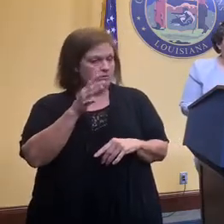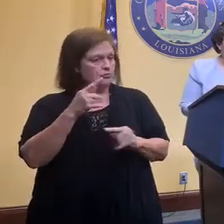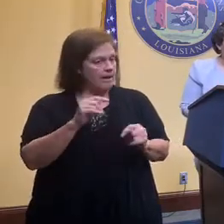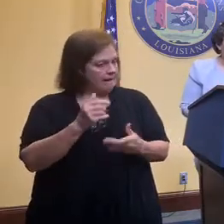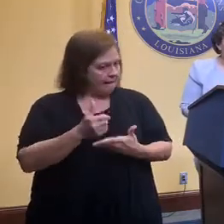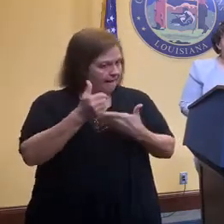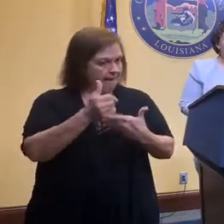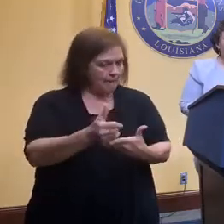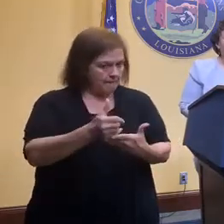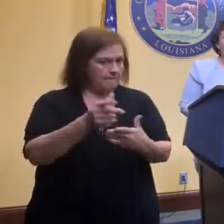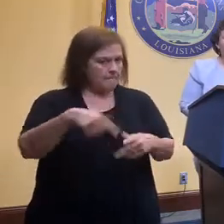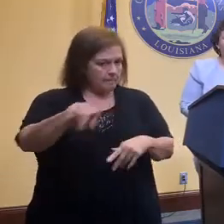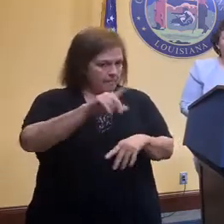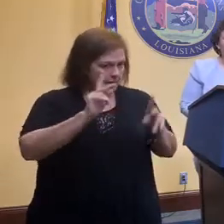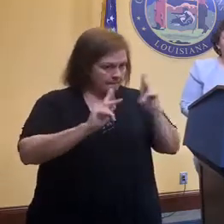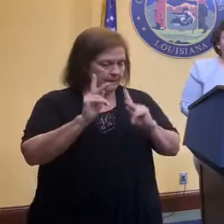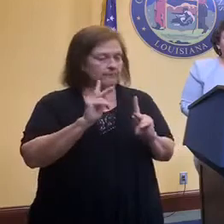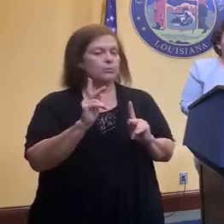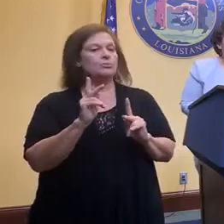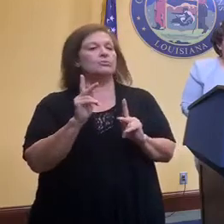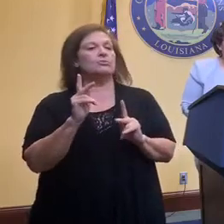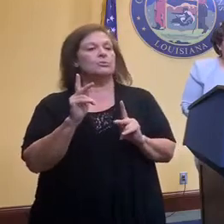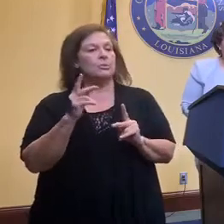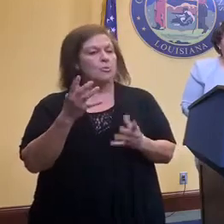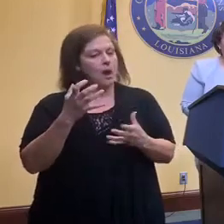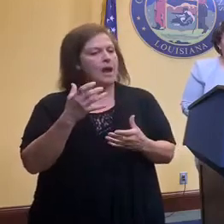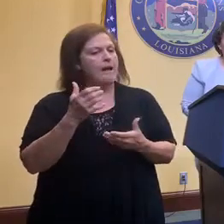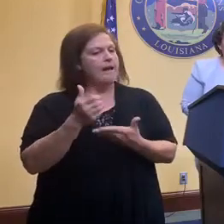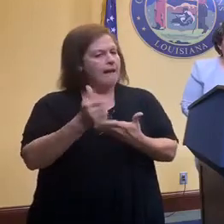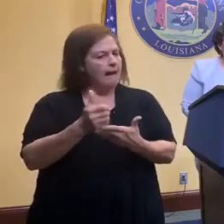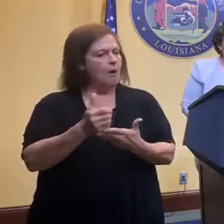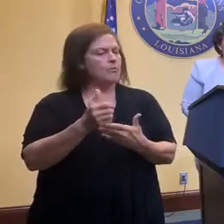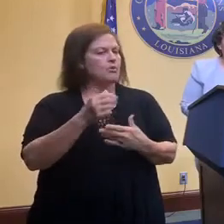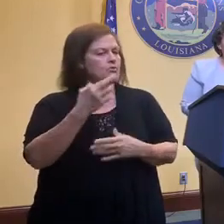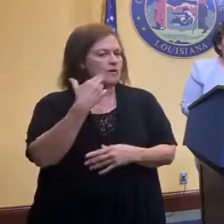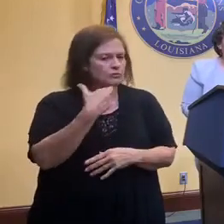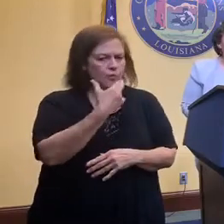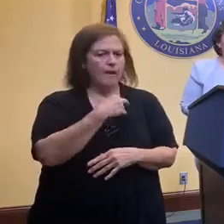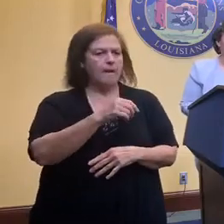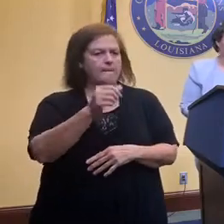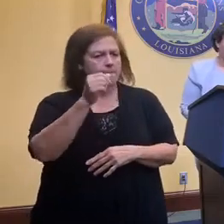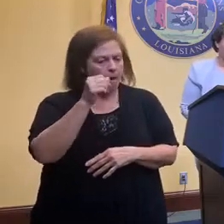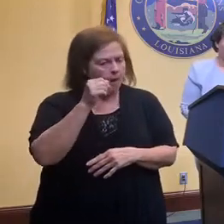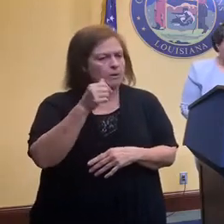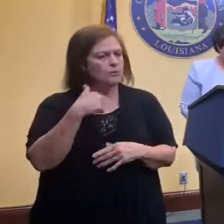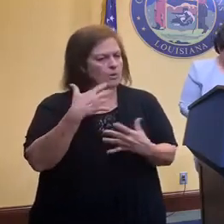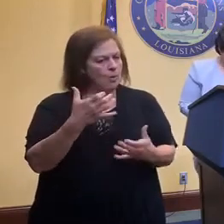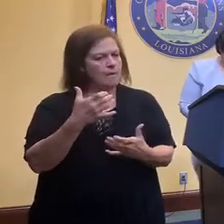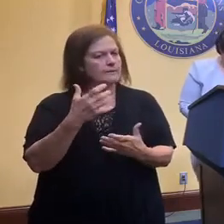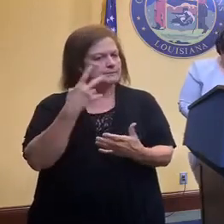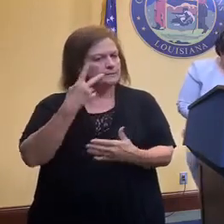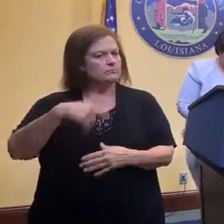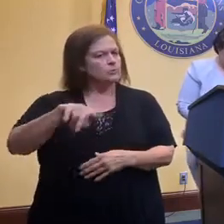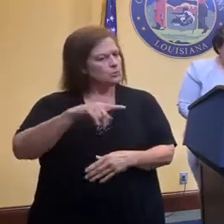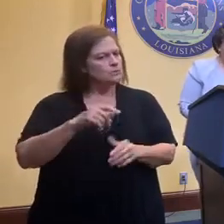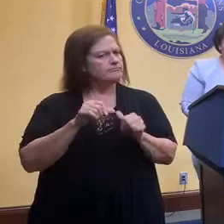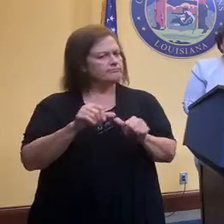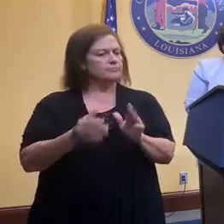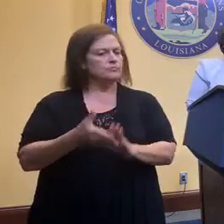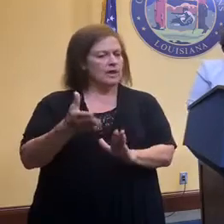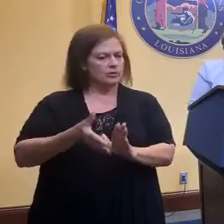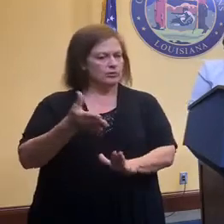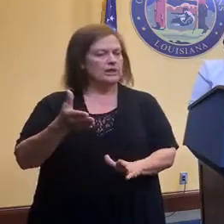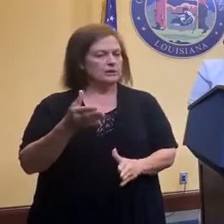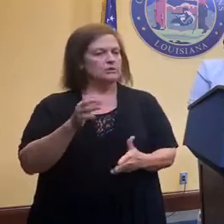as a city to help our restaurants and our bars continue to operate. So this is a concession